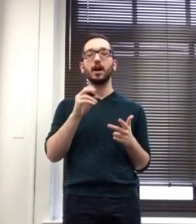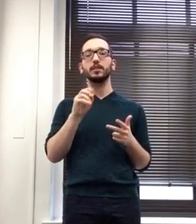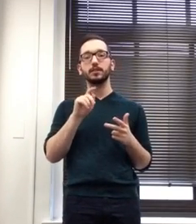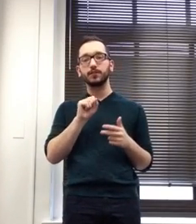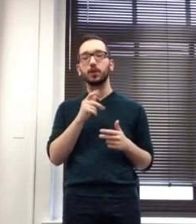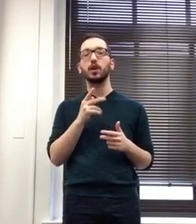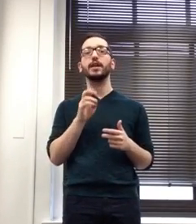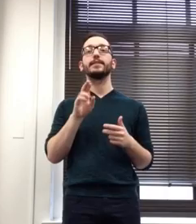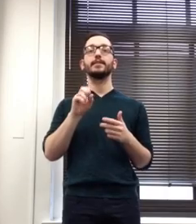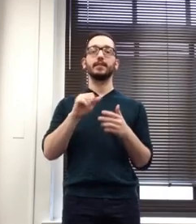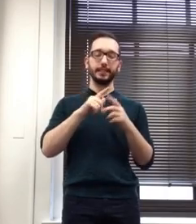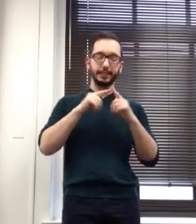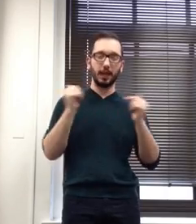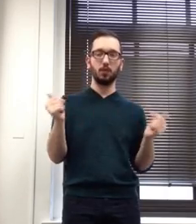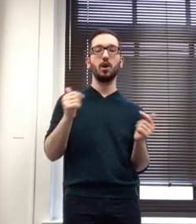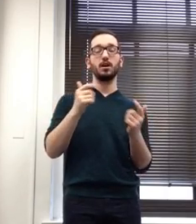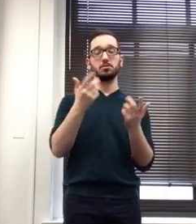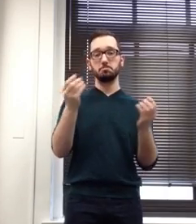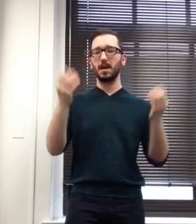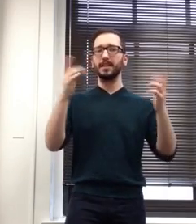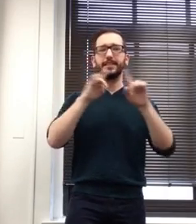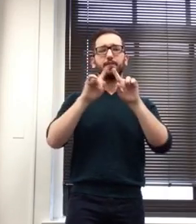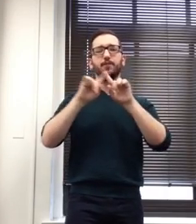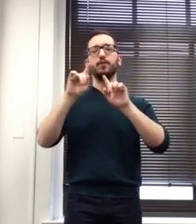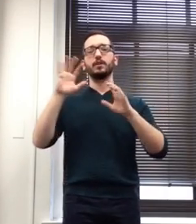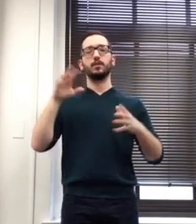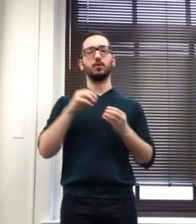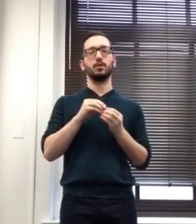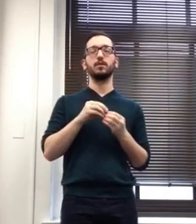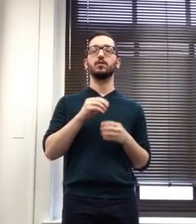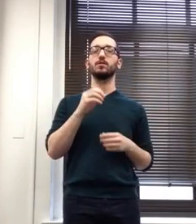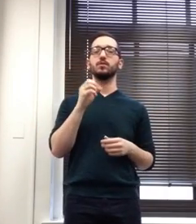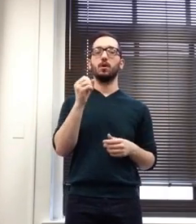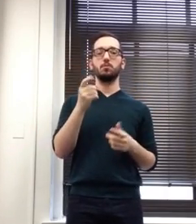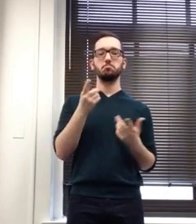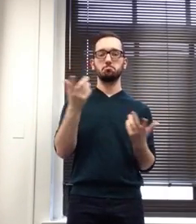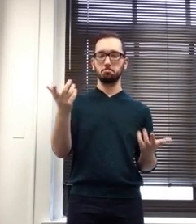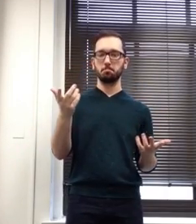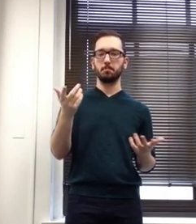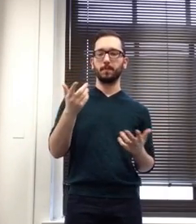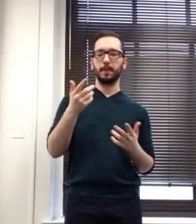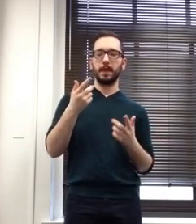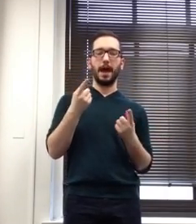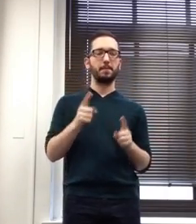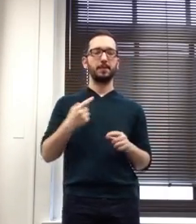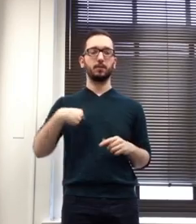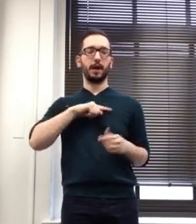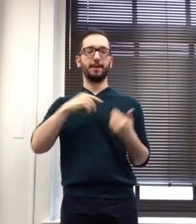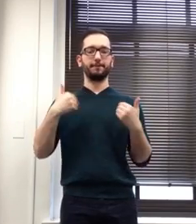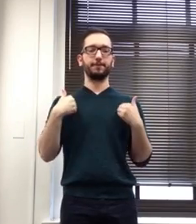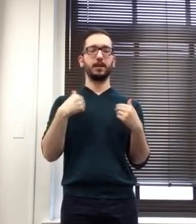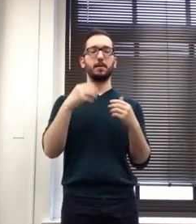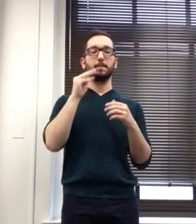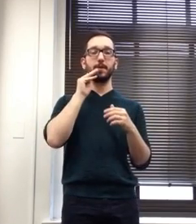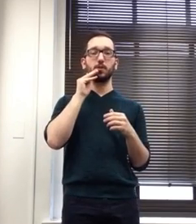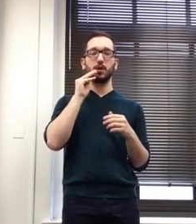bones, just like we do with we add minerals to the rocks, what's going to happen to the bones? Say it again. They're going to harden. That's